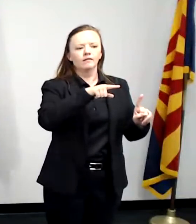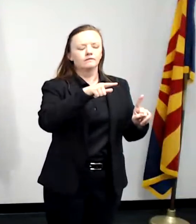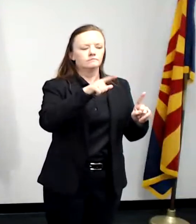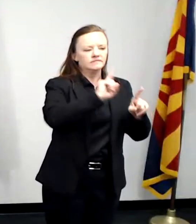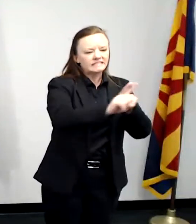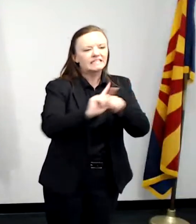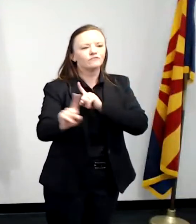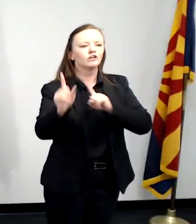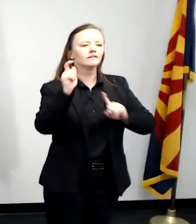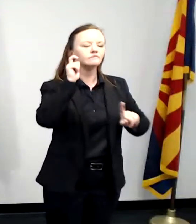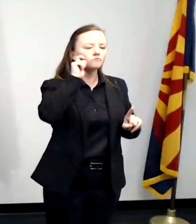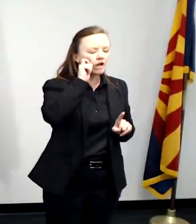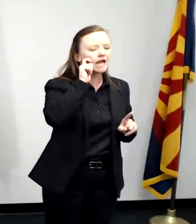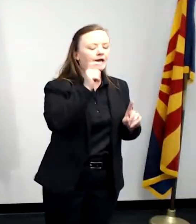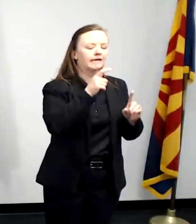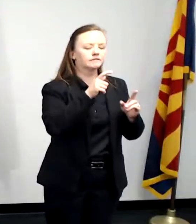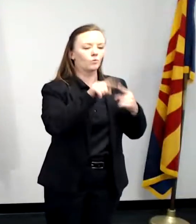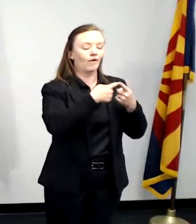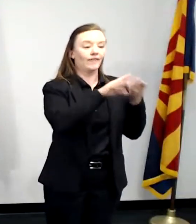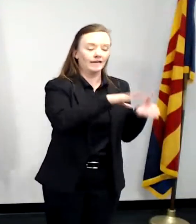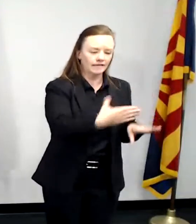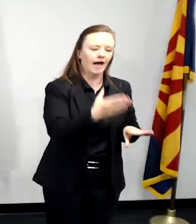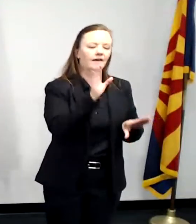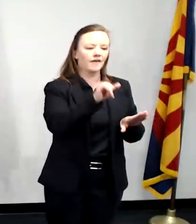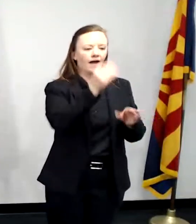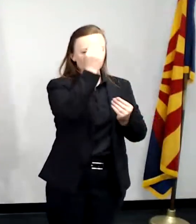that available shortly.